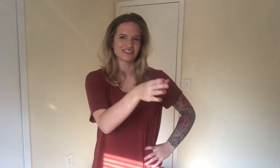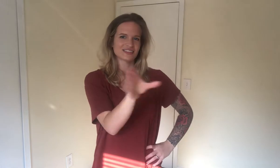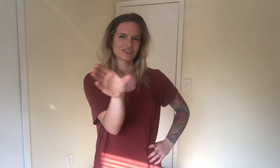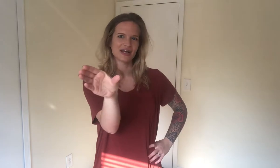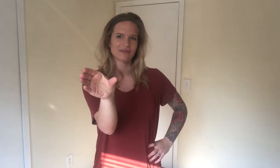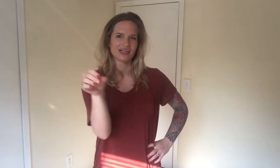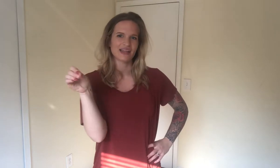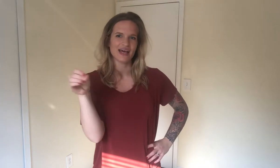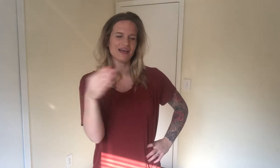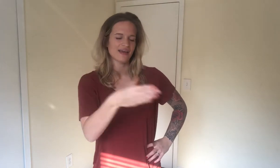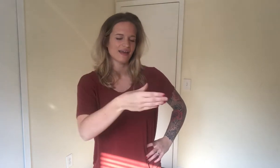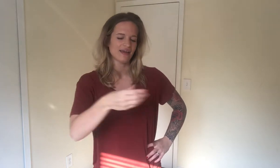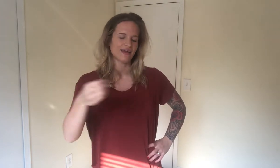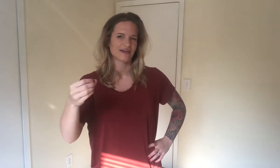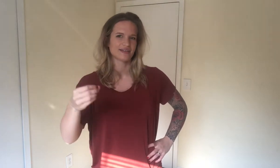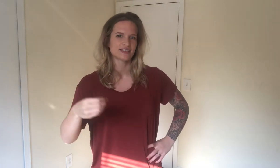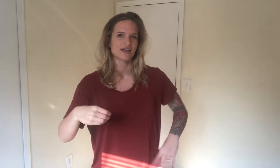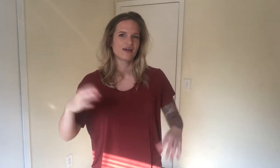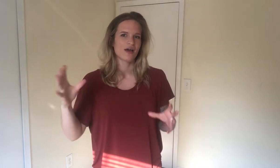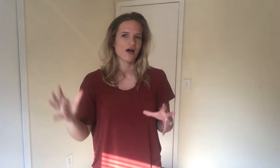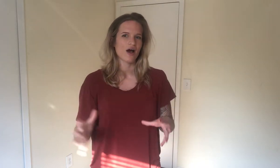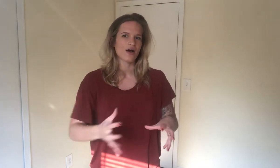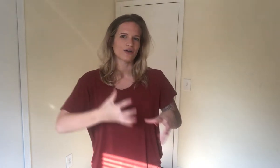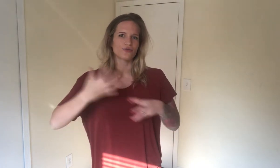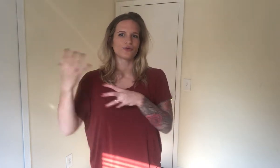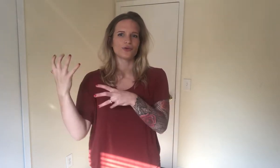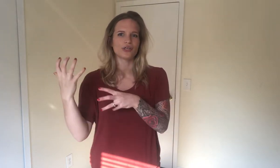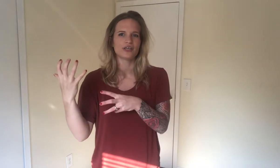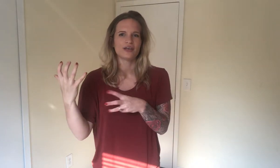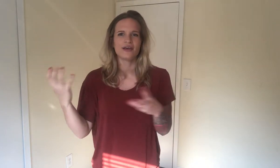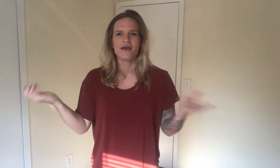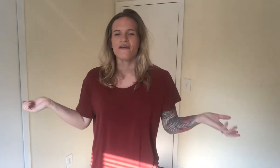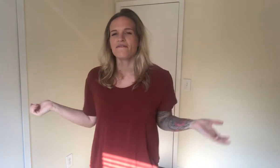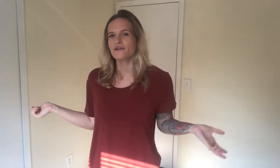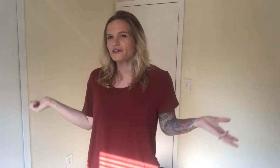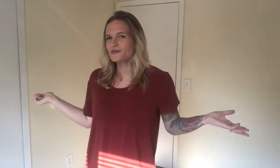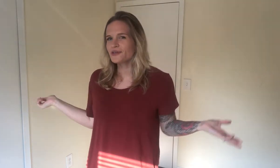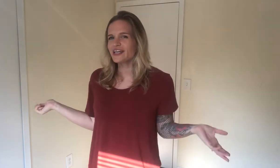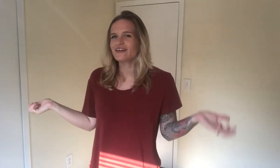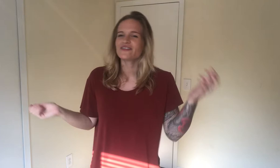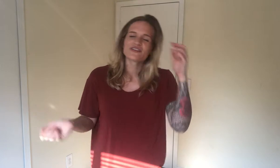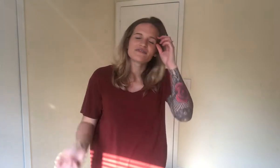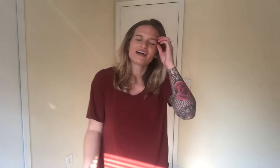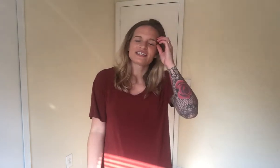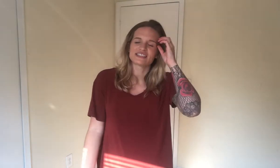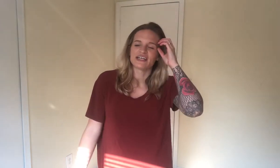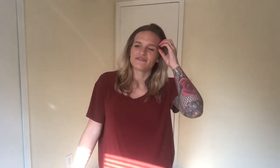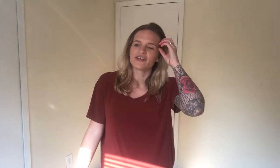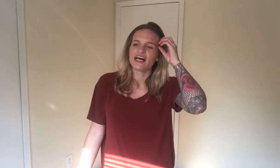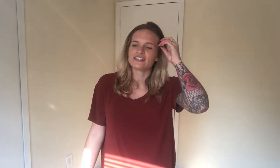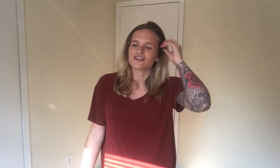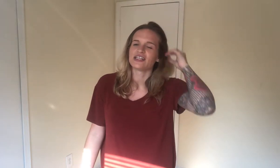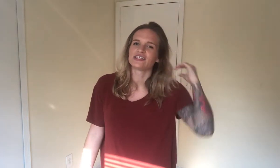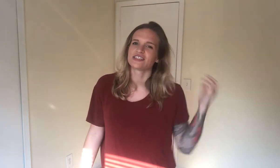just grab like that, and unruly. For unruly, I couldn't really find a sign for that, so I just